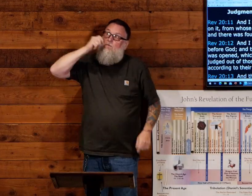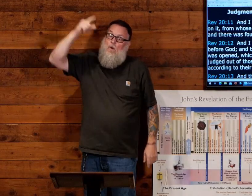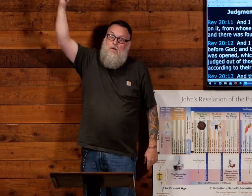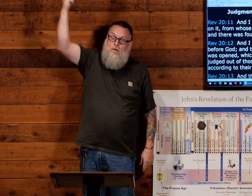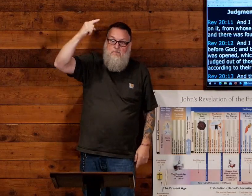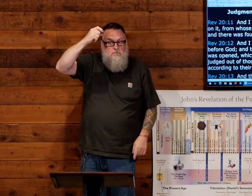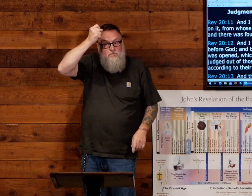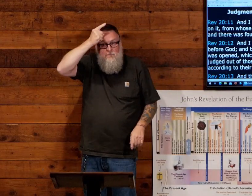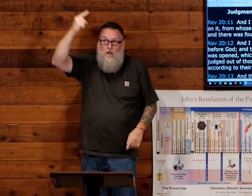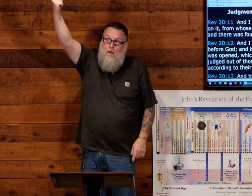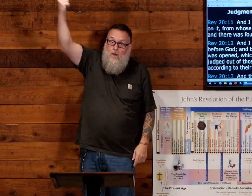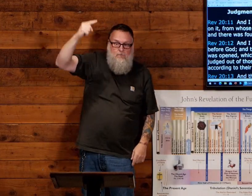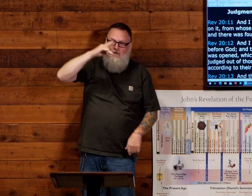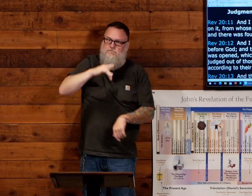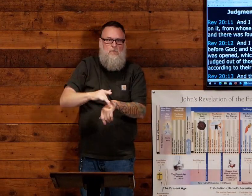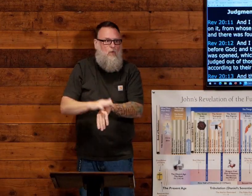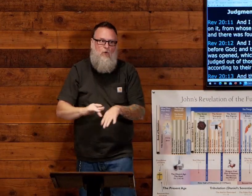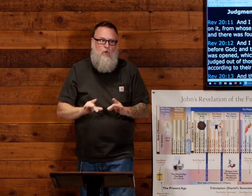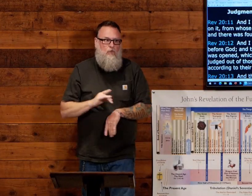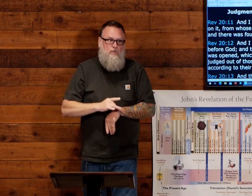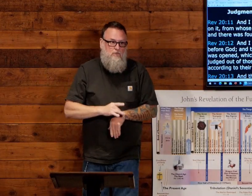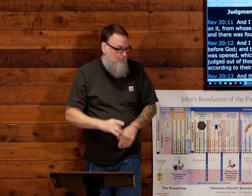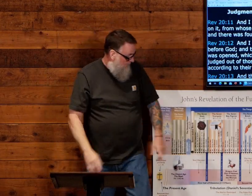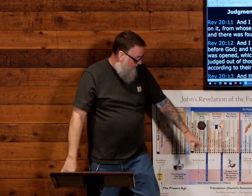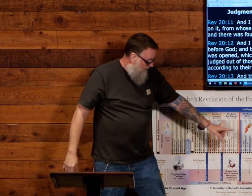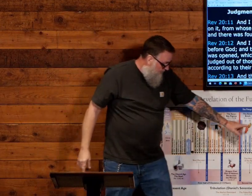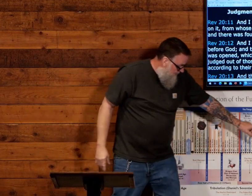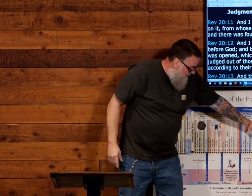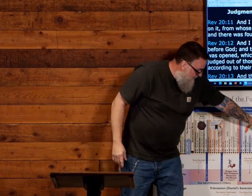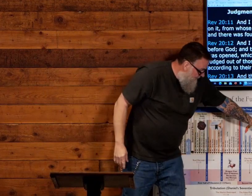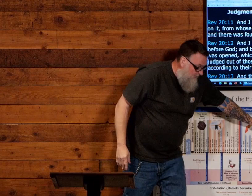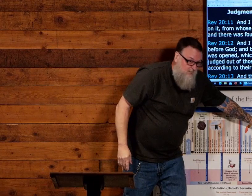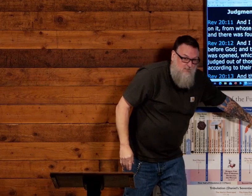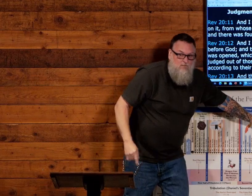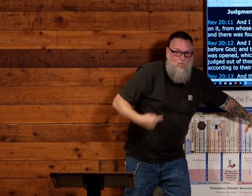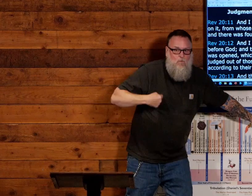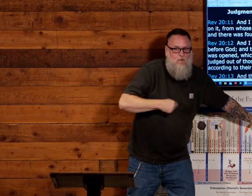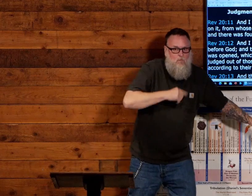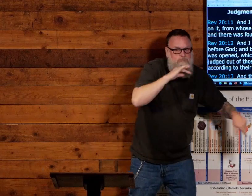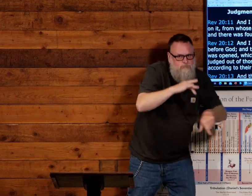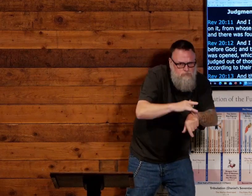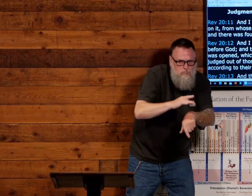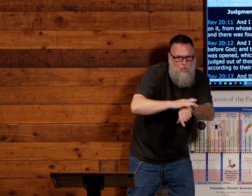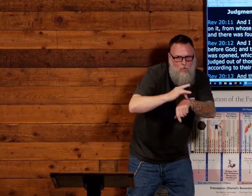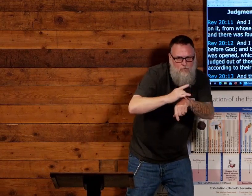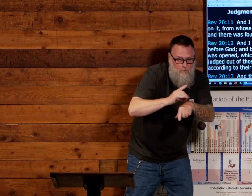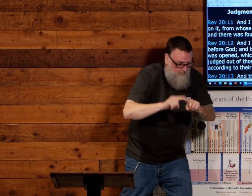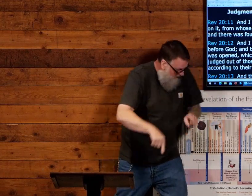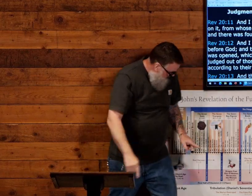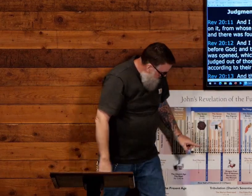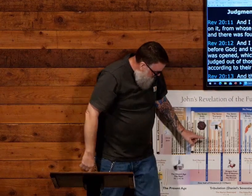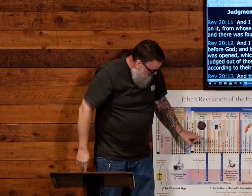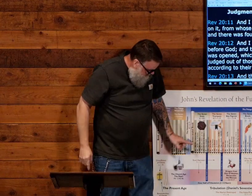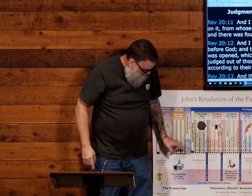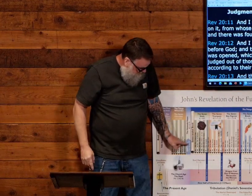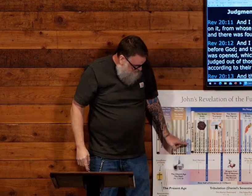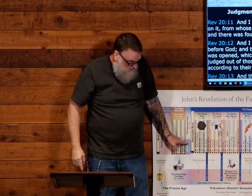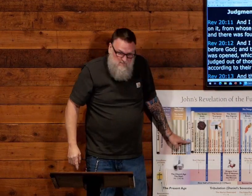which will happen in a twinkling of an eye. He'll come. He's not even going to touch the earth. Later he touches on earth in his return later,